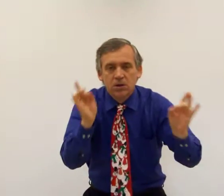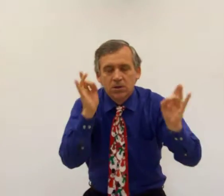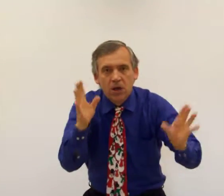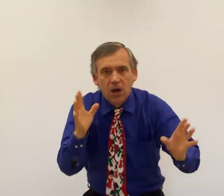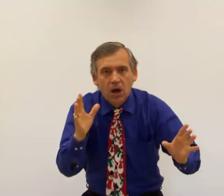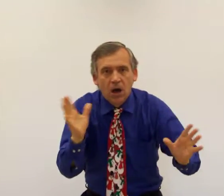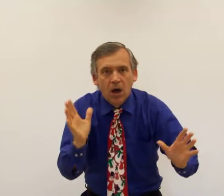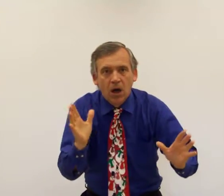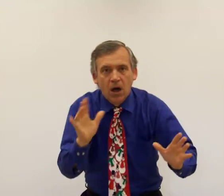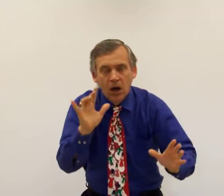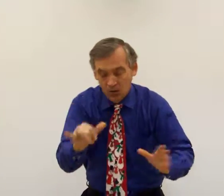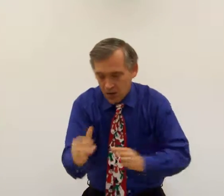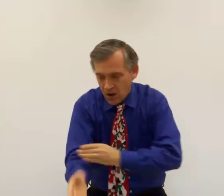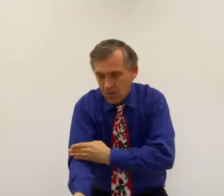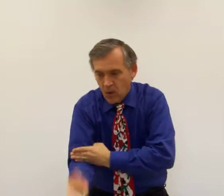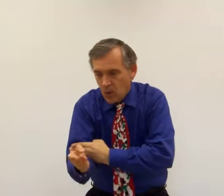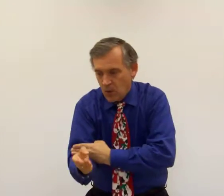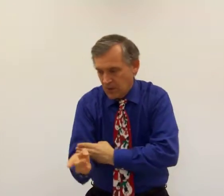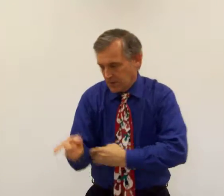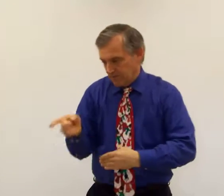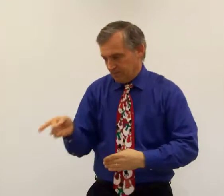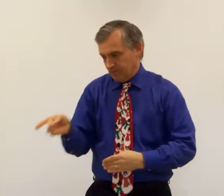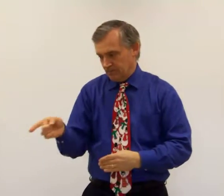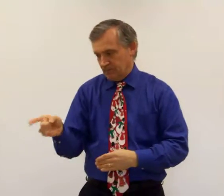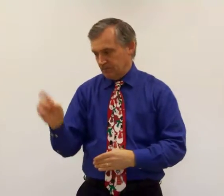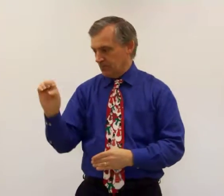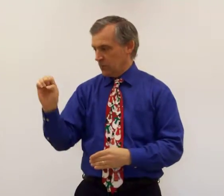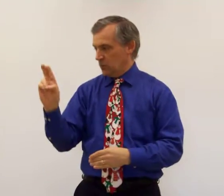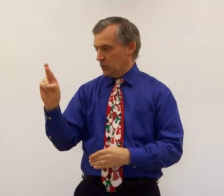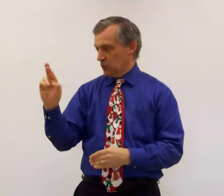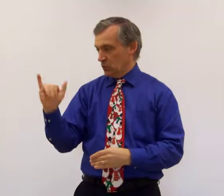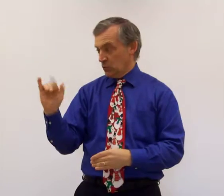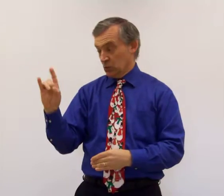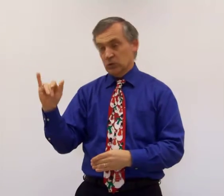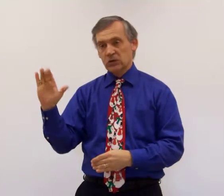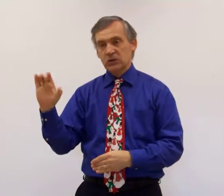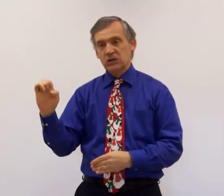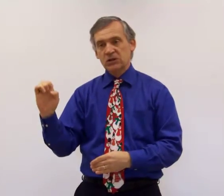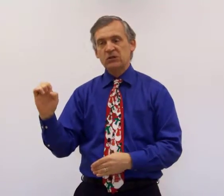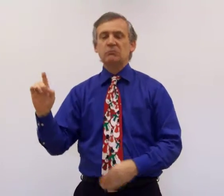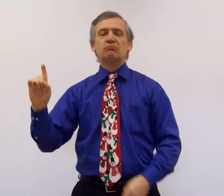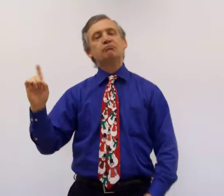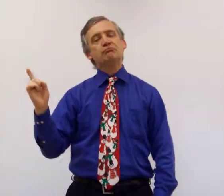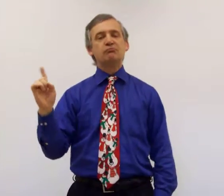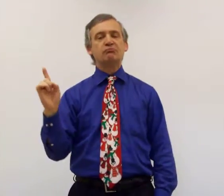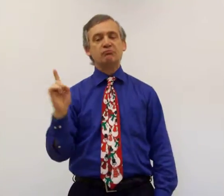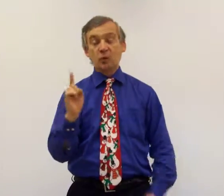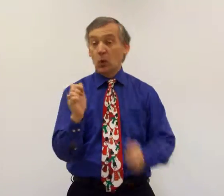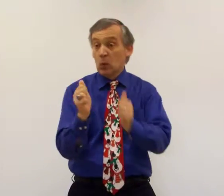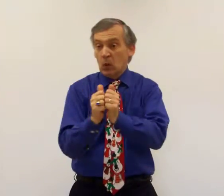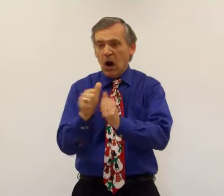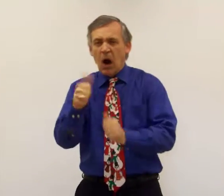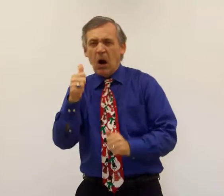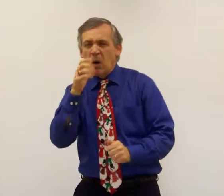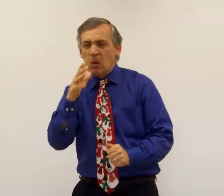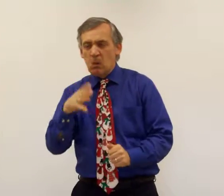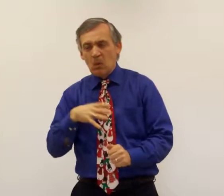as Eurydice went down to the riverside with her maidens to gather flowers for a bridal